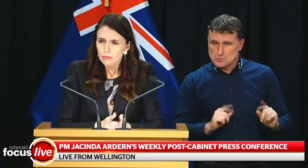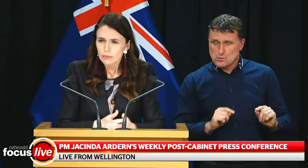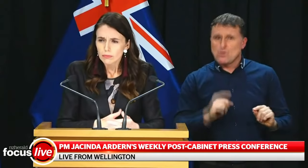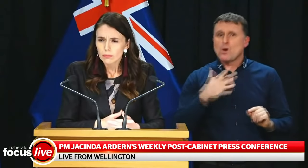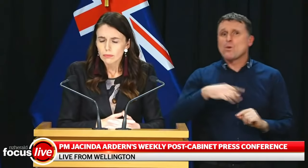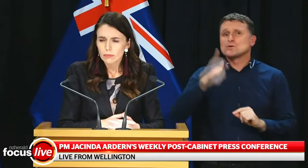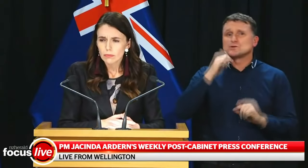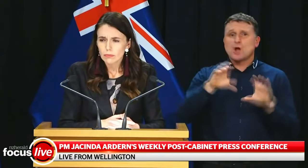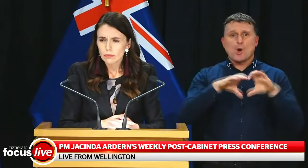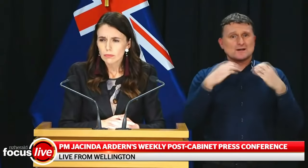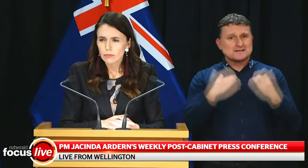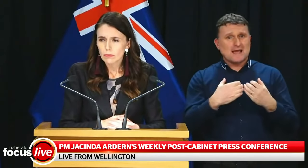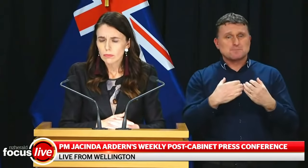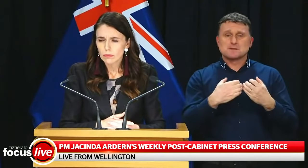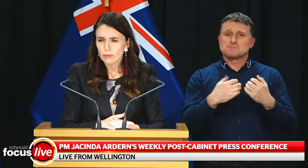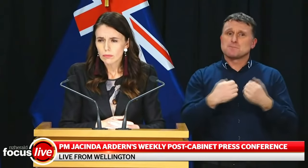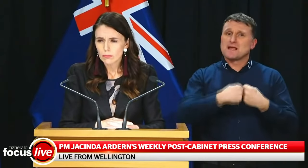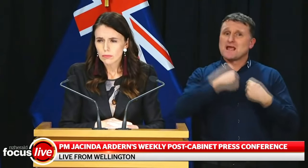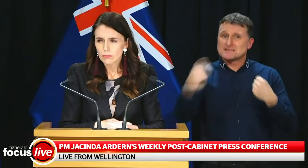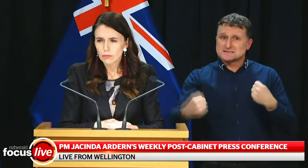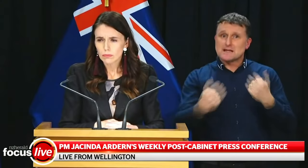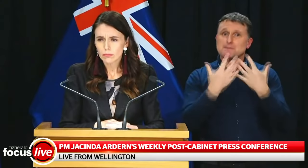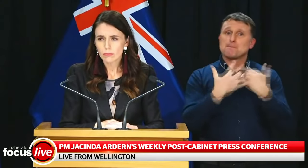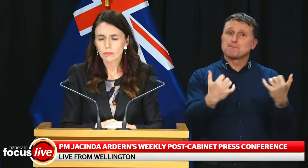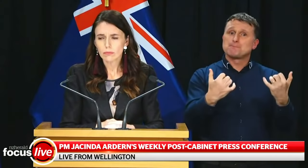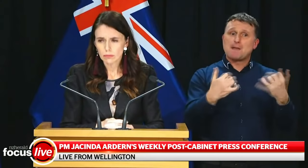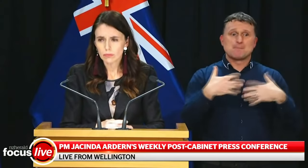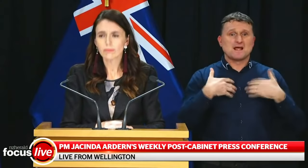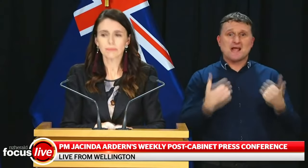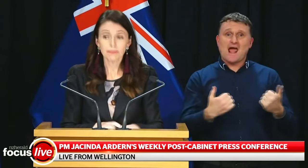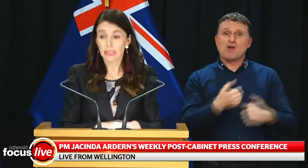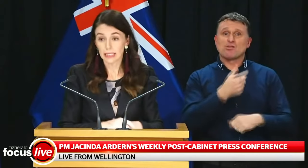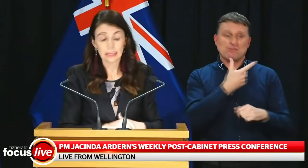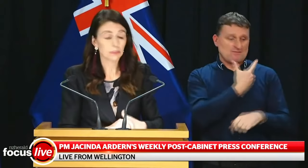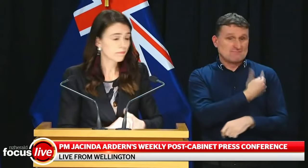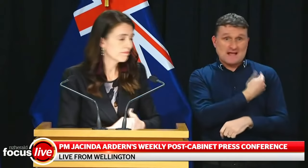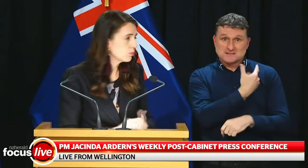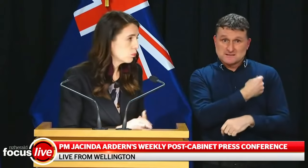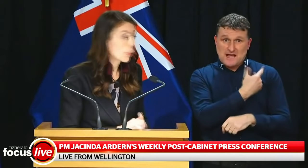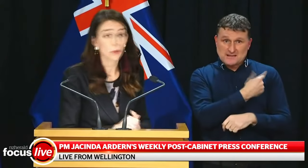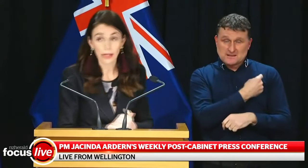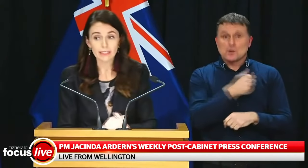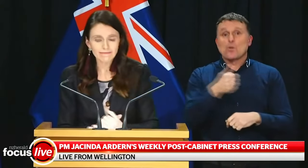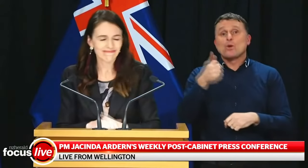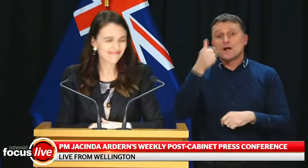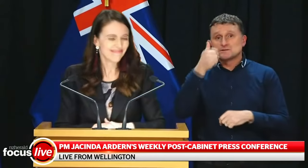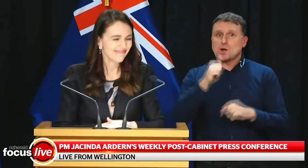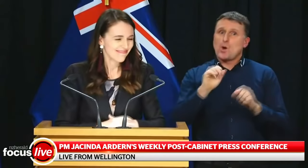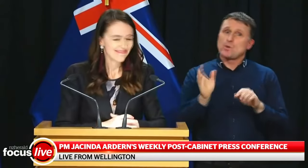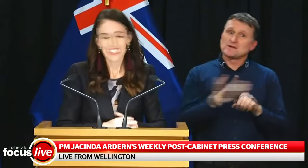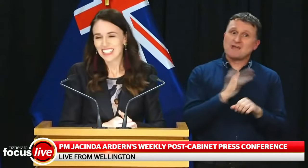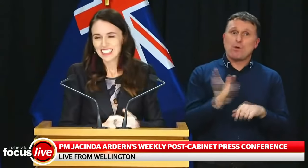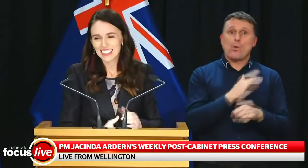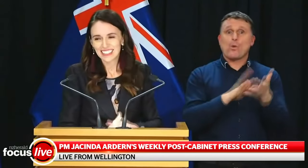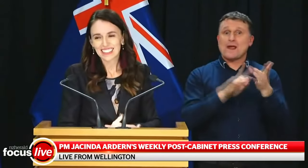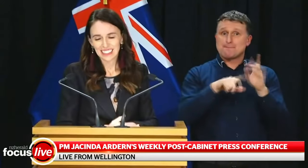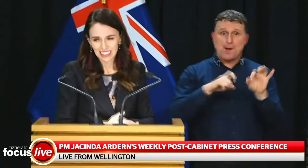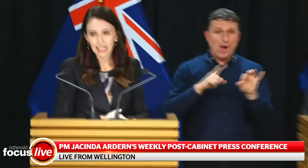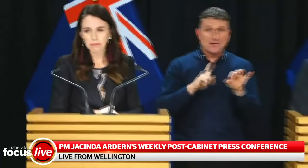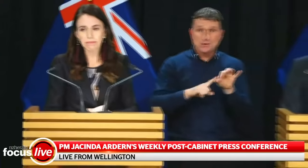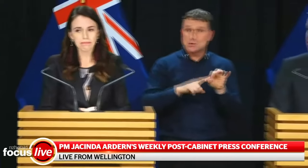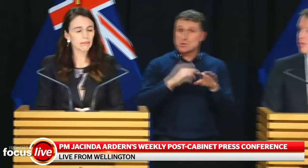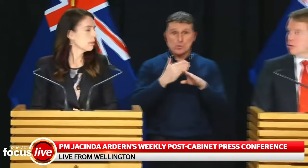extending the public health vaccination order to cover all water workers. Currently it doesn't cover non-MIQ privately we're aware. Workers, there are thousands